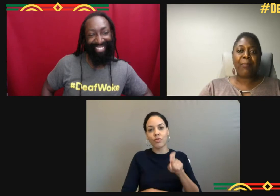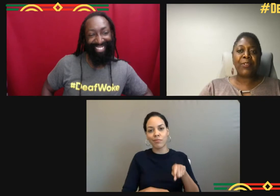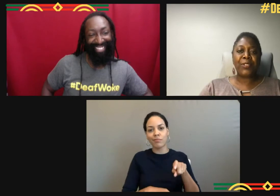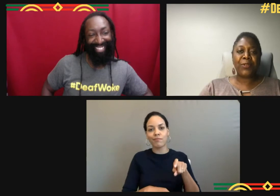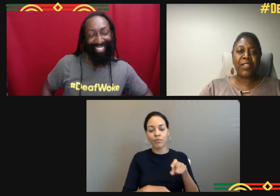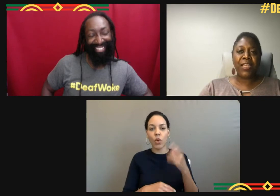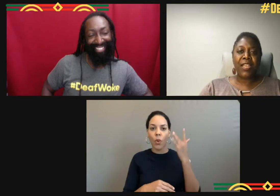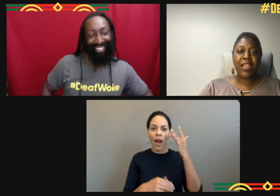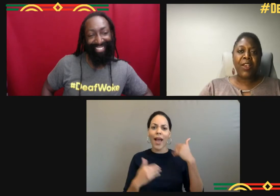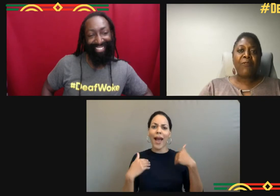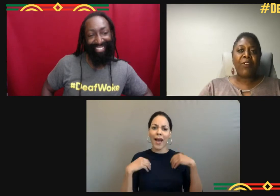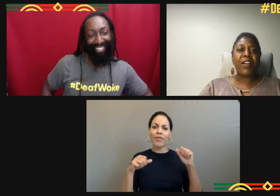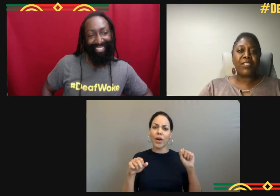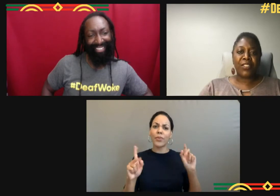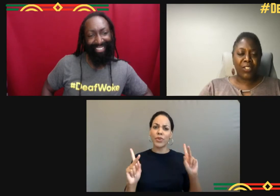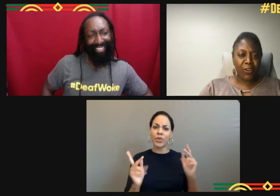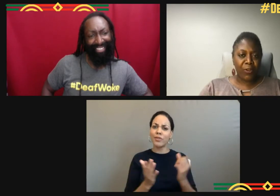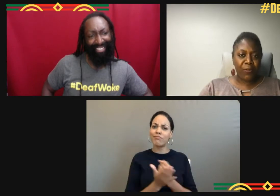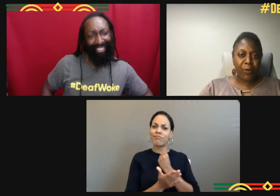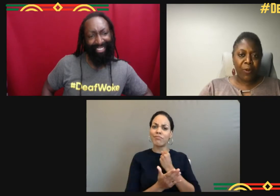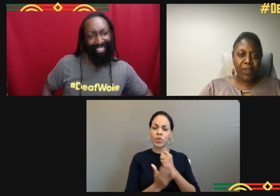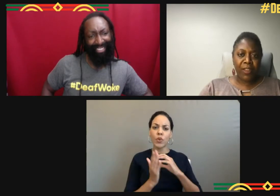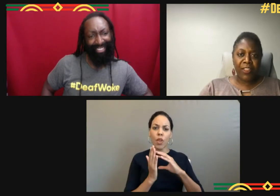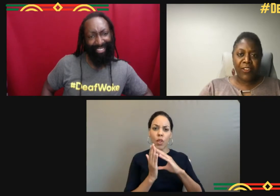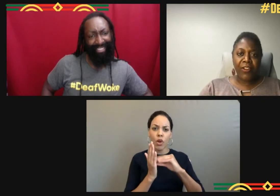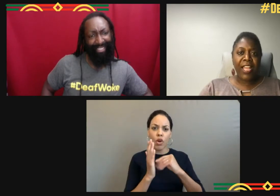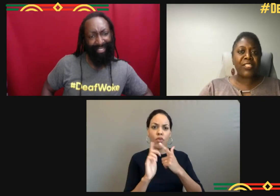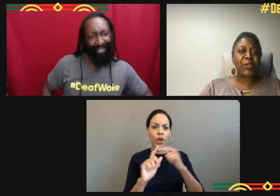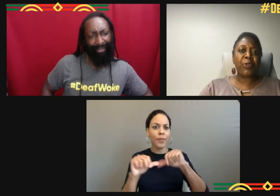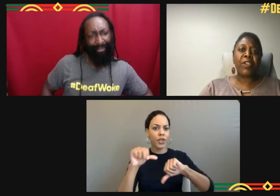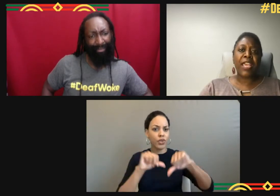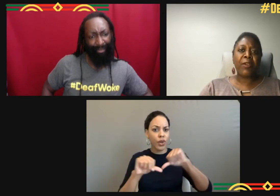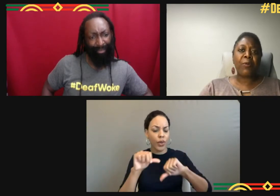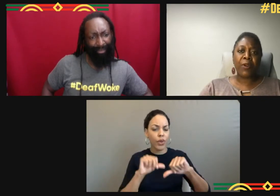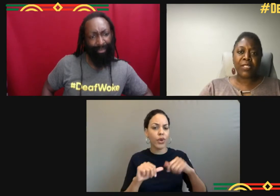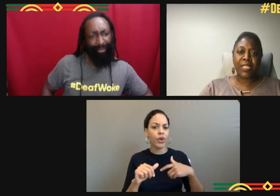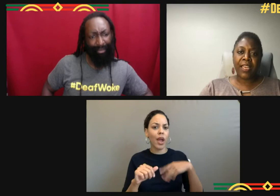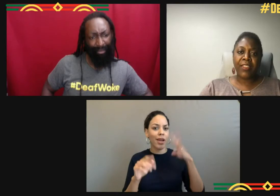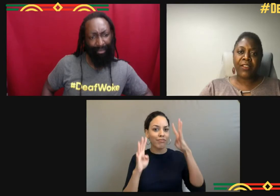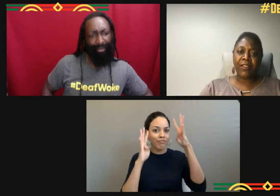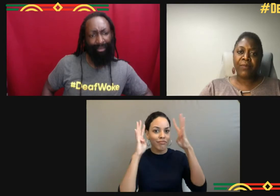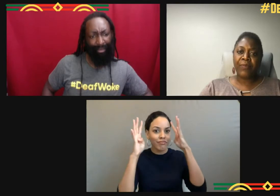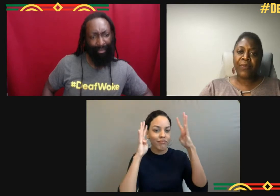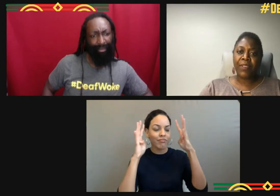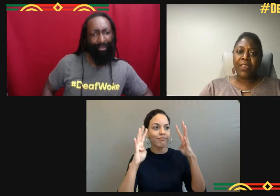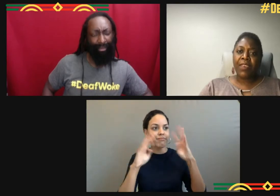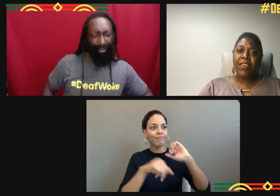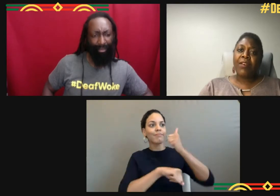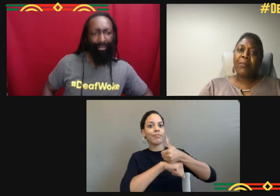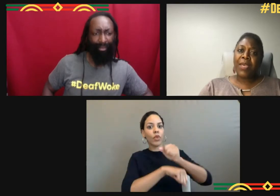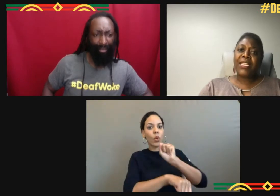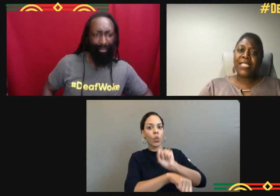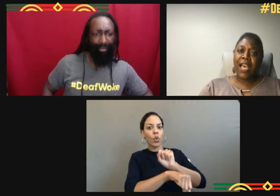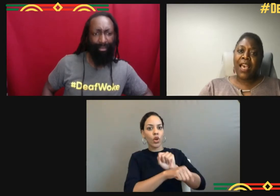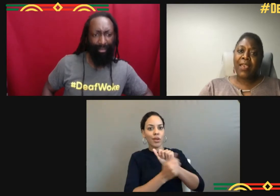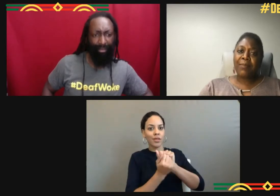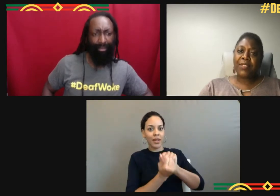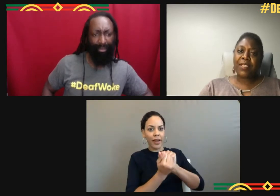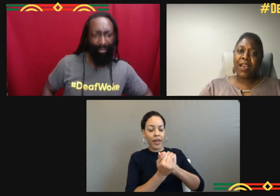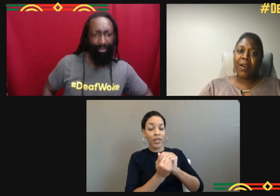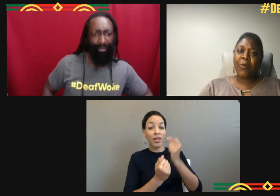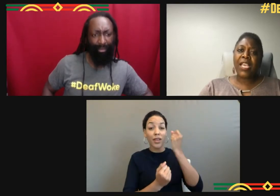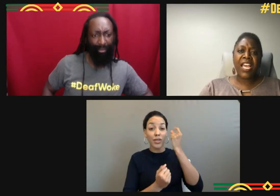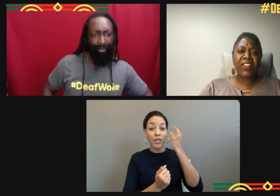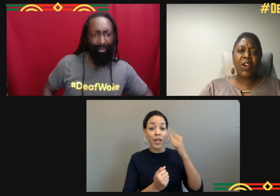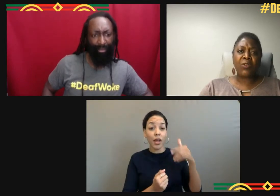is an opportunity for us to learn from one another and create work together. Many